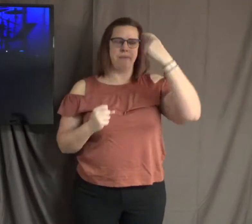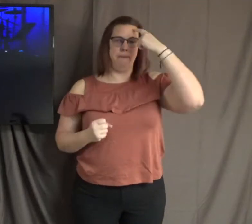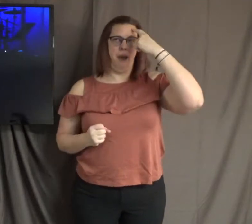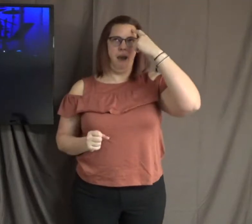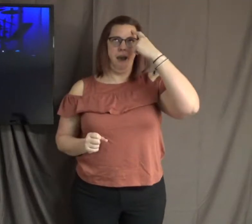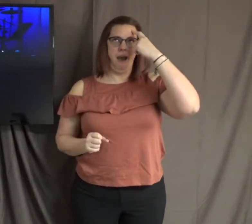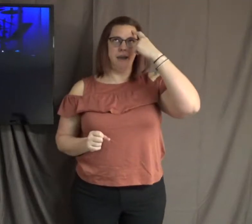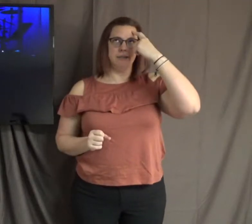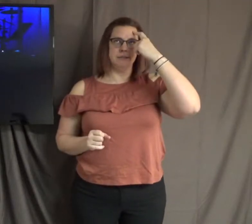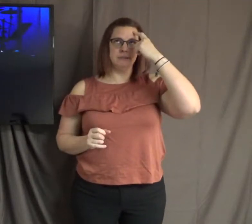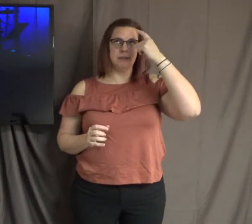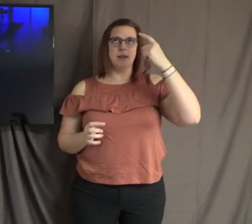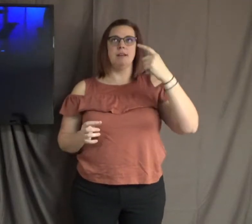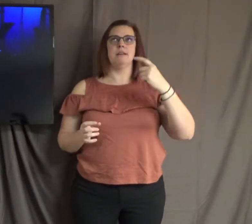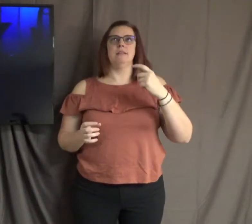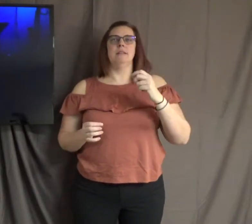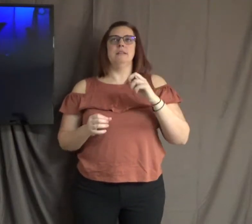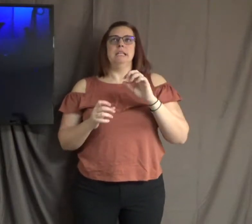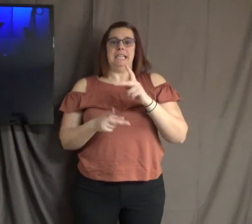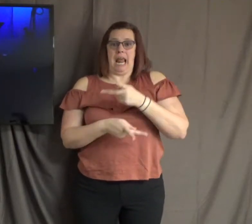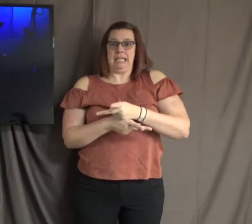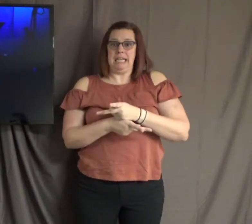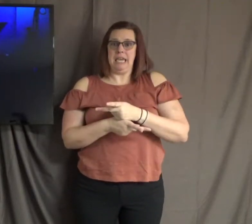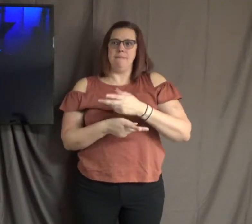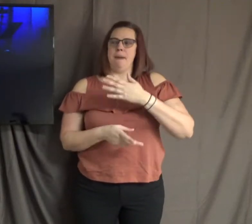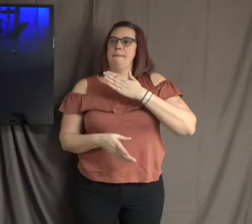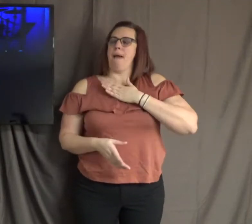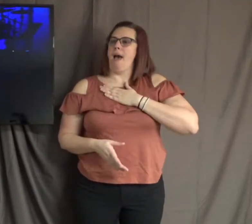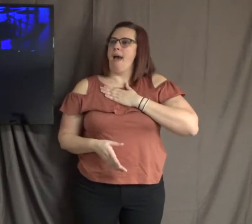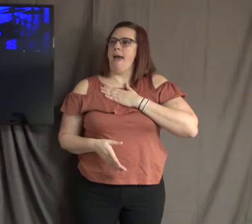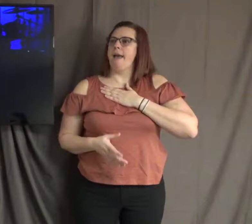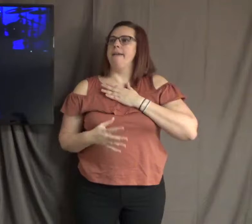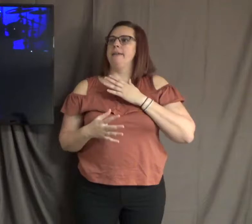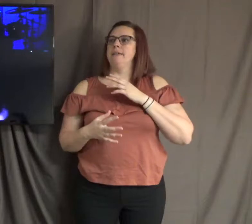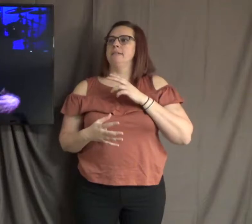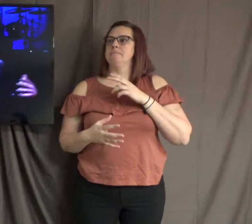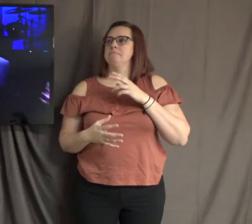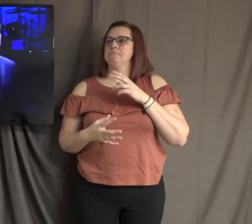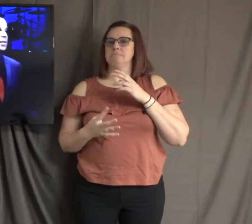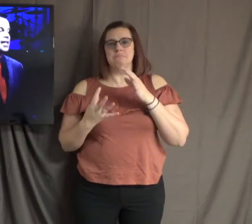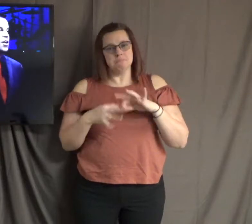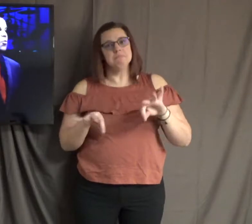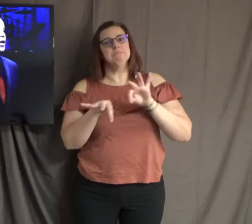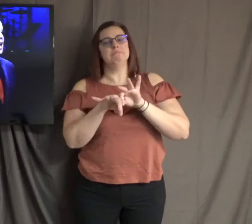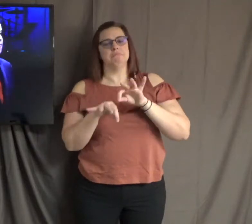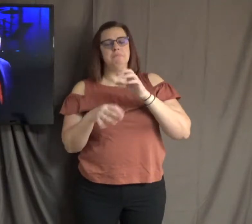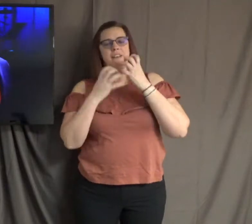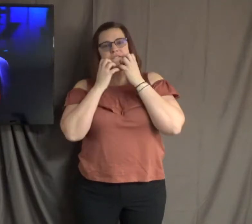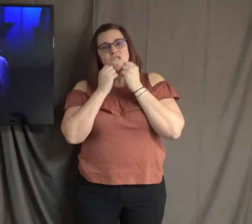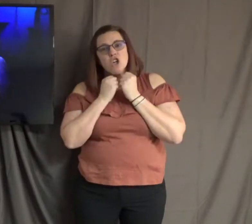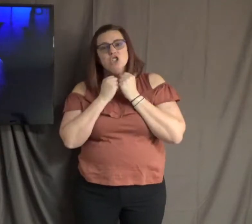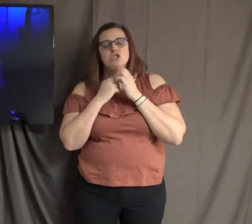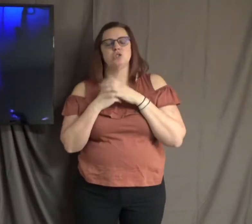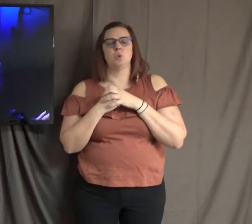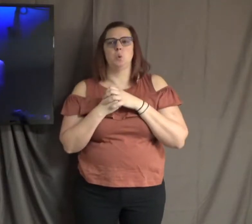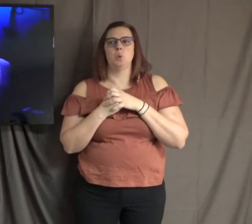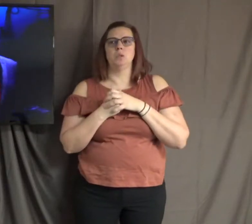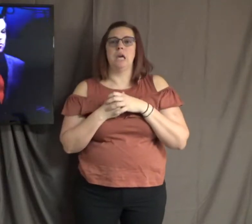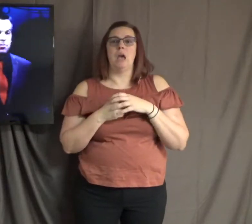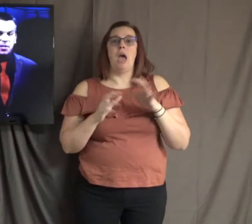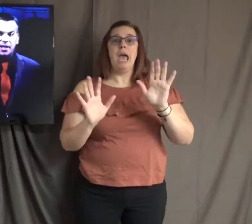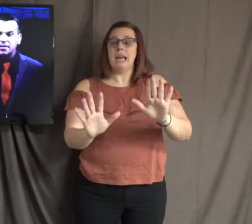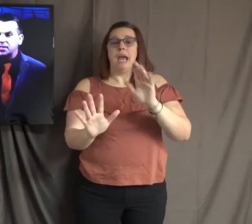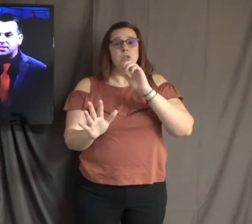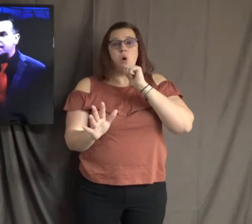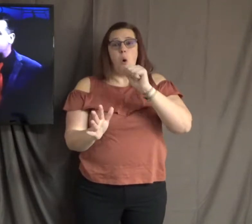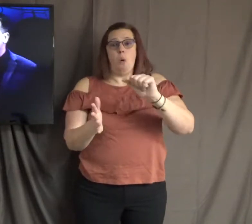keep in integrity? Because in your church, in your career, in your family, whatever it is, and I don't mean to